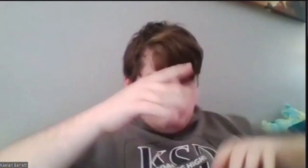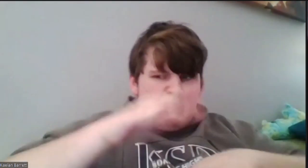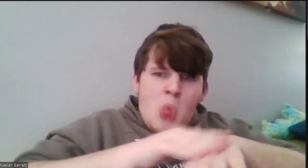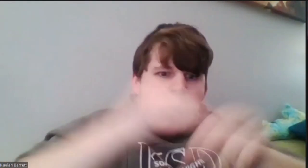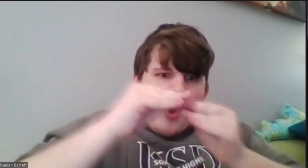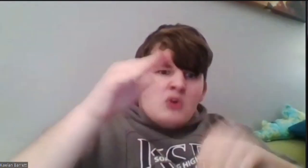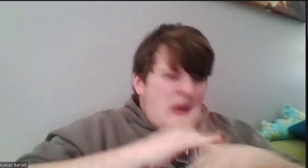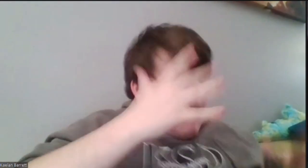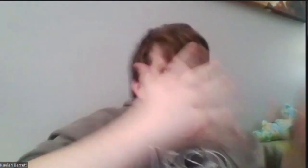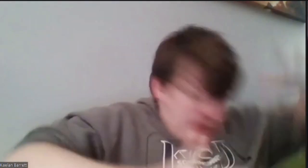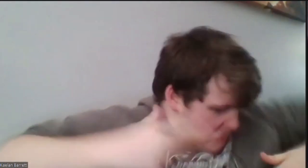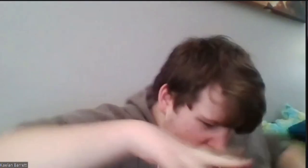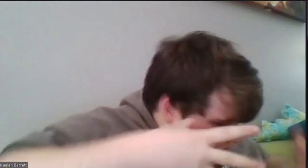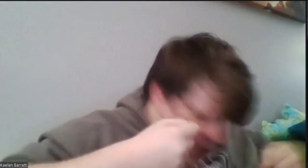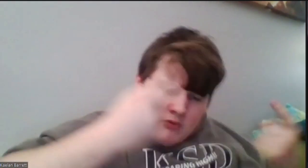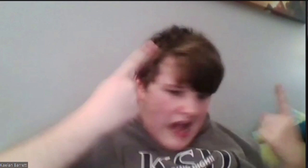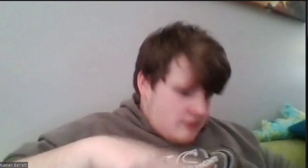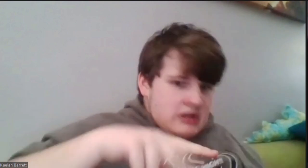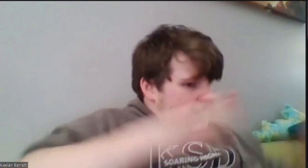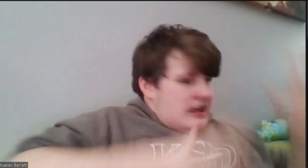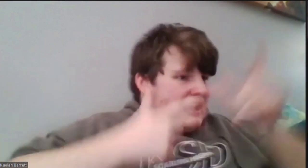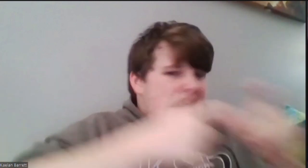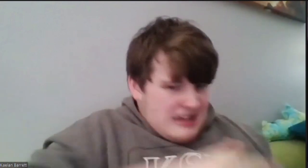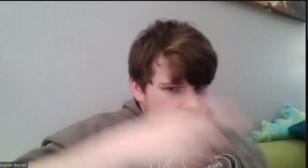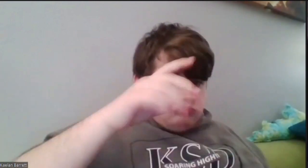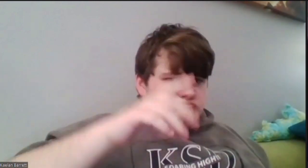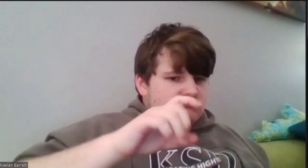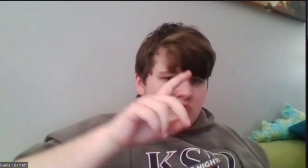He's kind of having an out-of-body experience almost in a way.